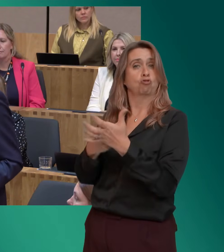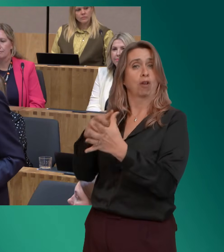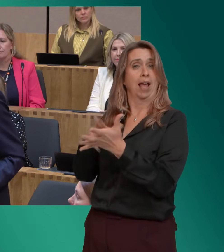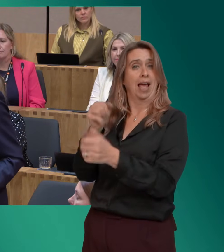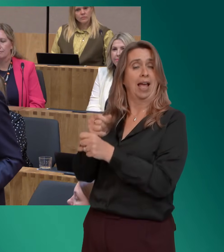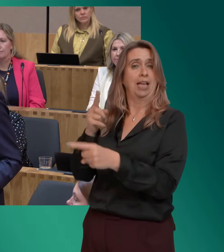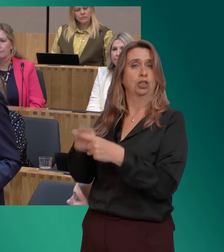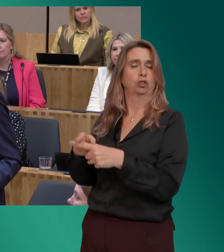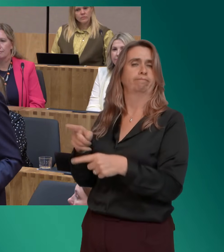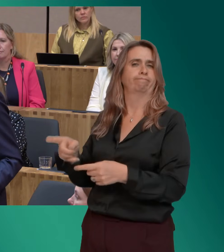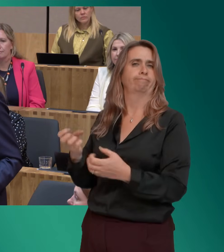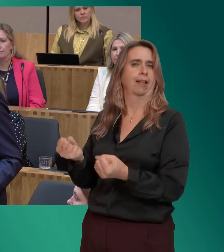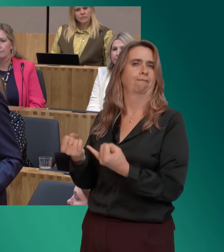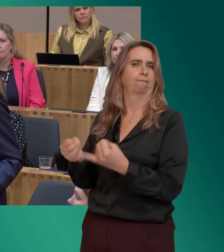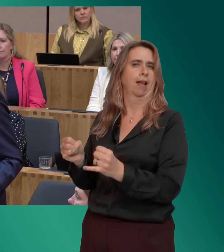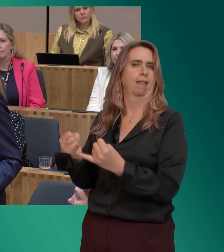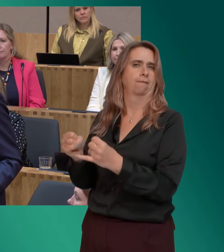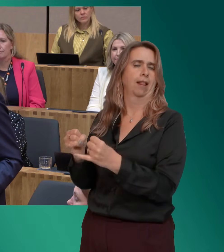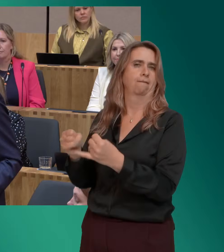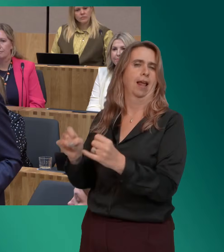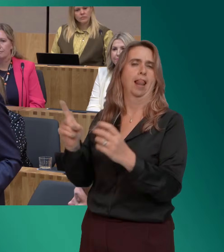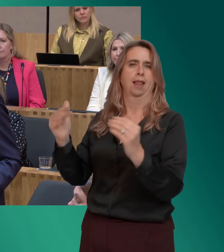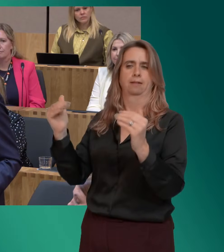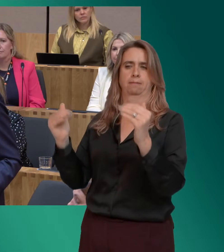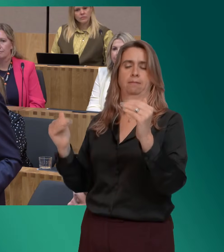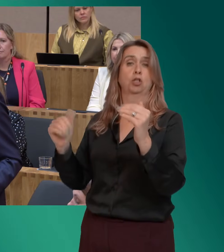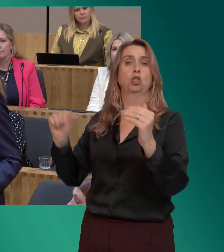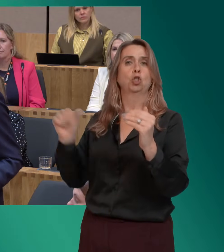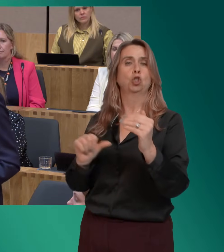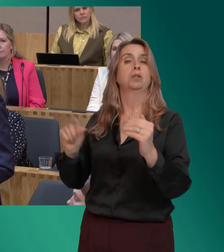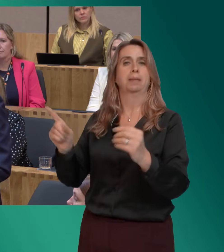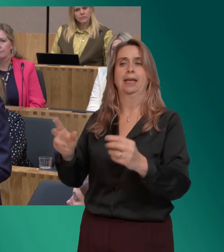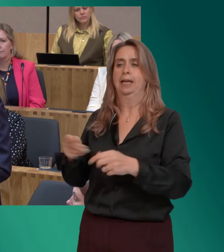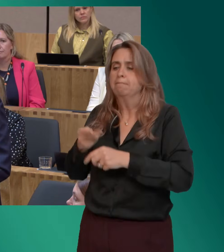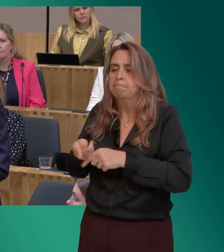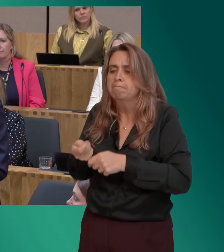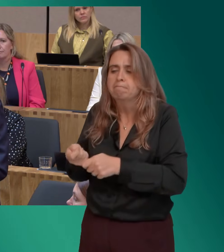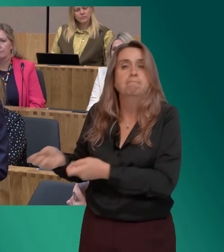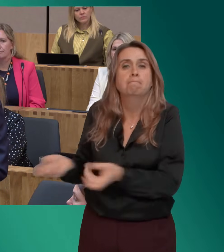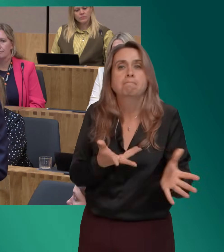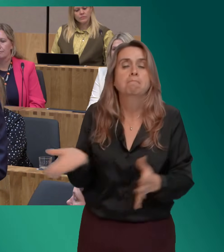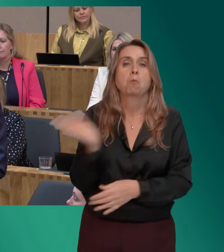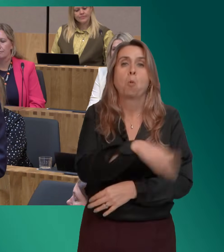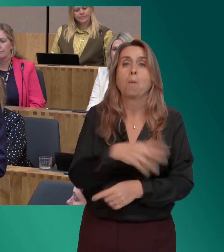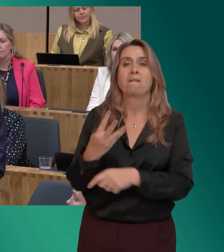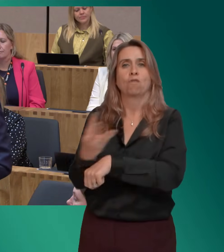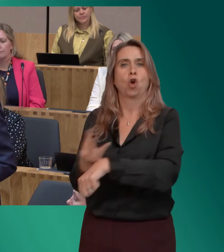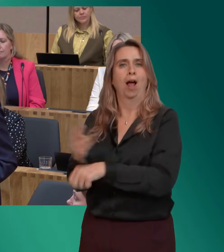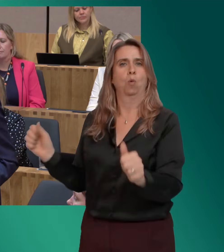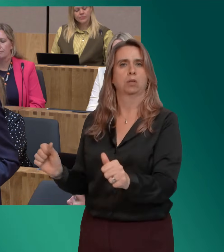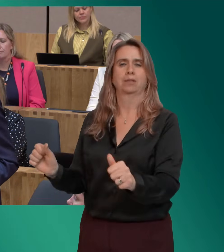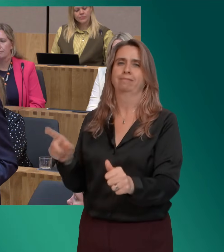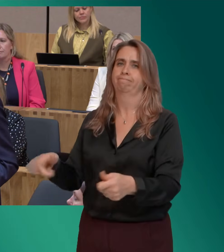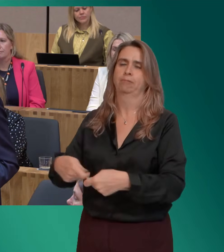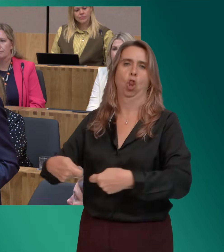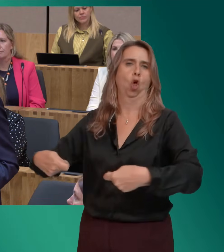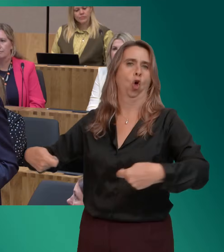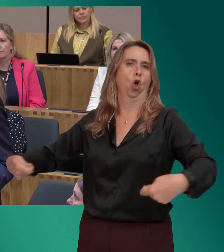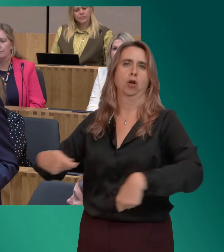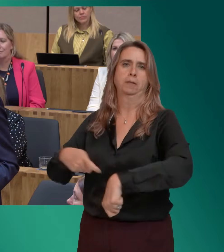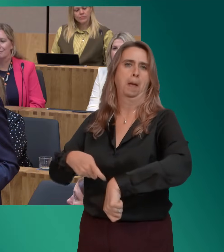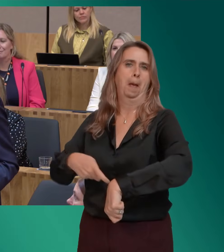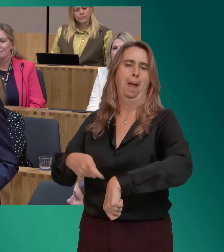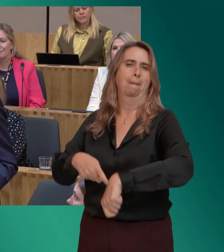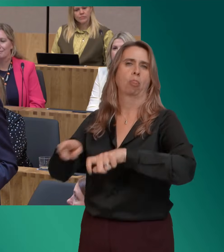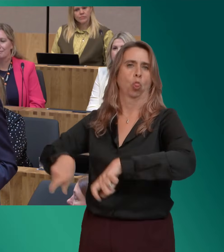falls short, of course, of meeting the 4-hour standards. Latest performance figures are unsatisfactory. Prolonged waiting times